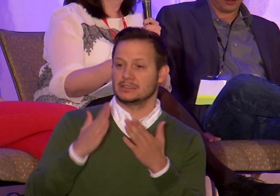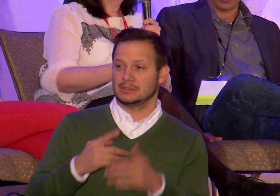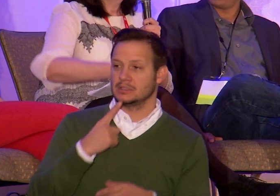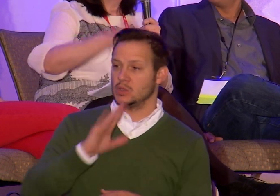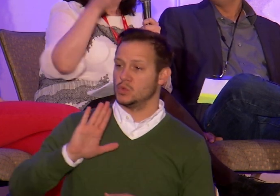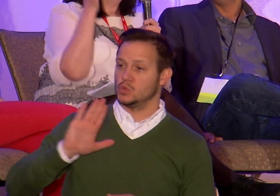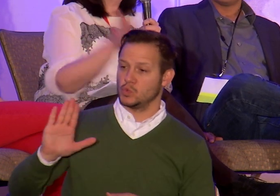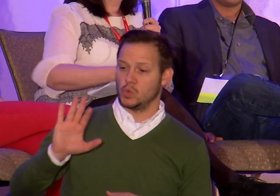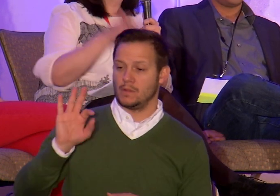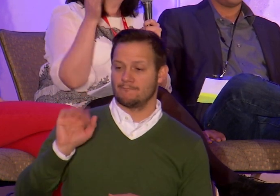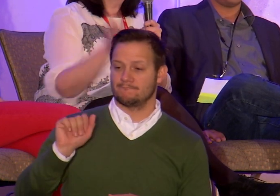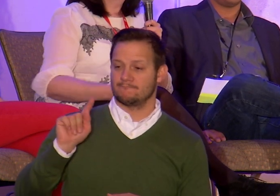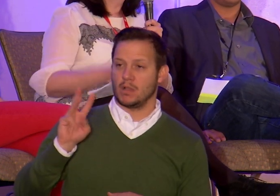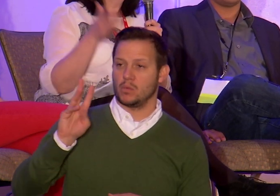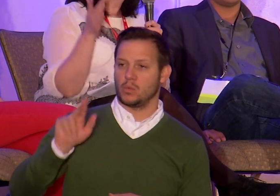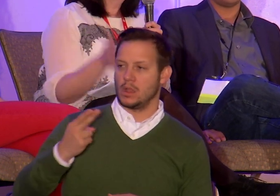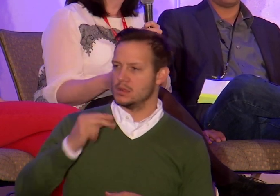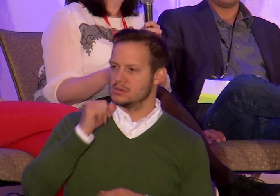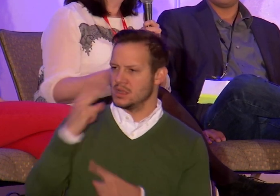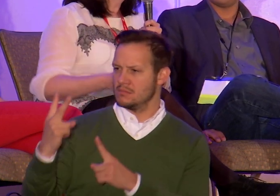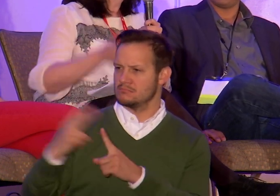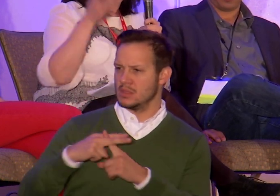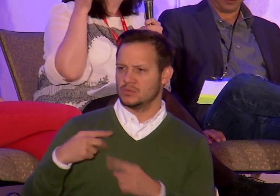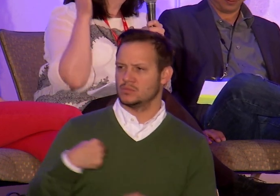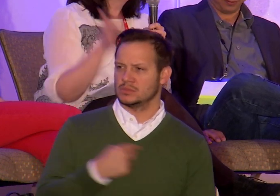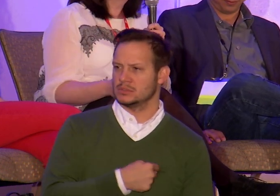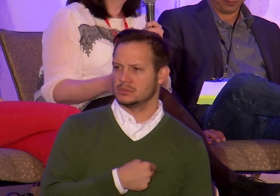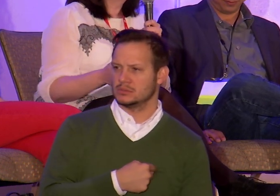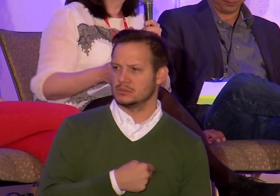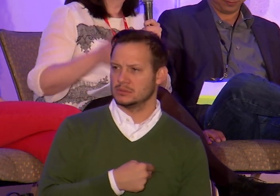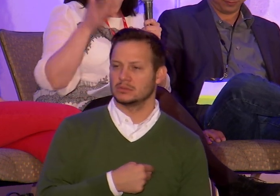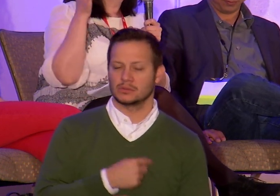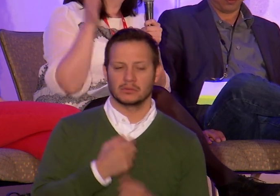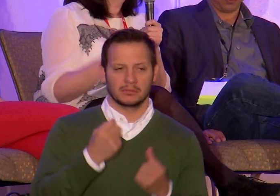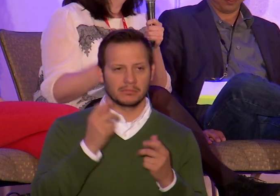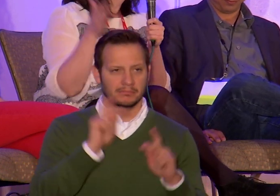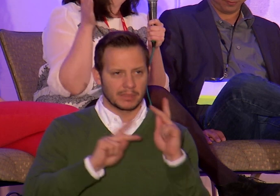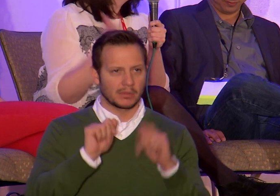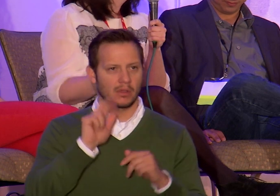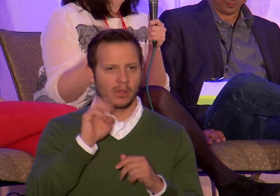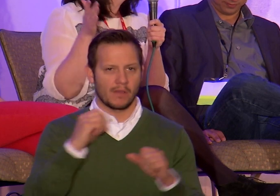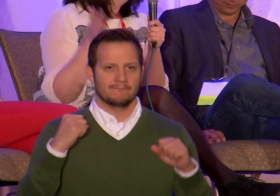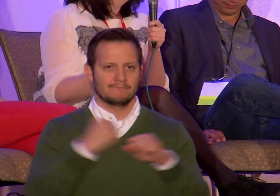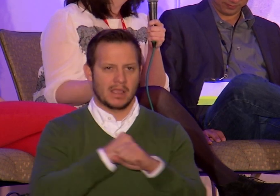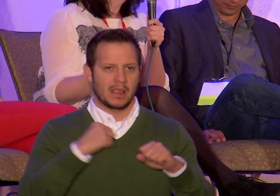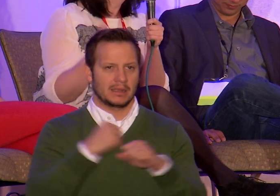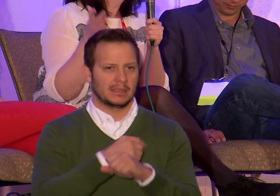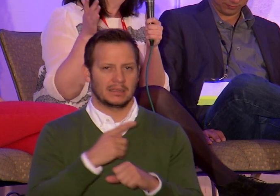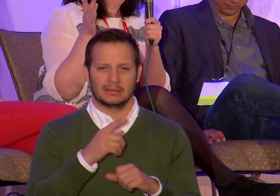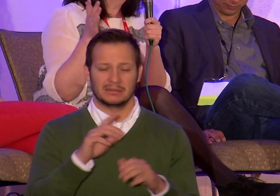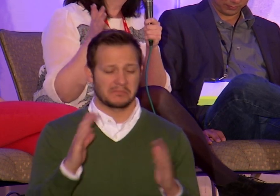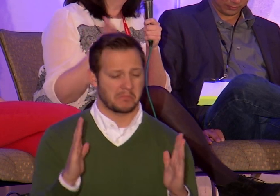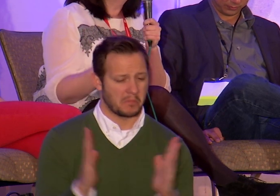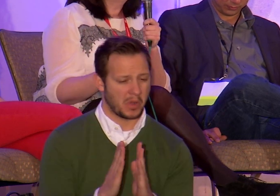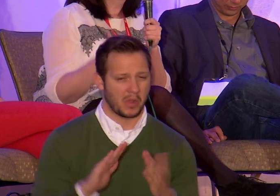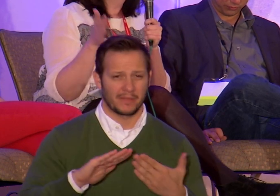here. And this is something that people are saying across the Middle East in some of the tiniest villages